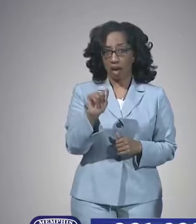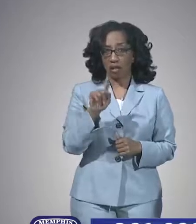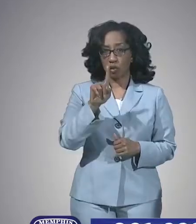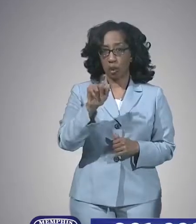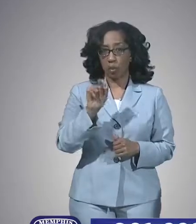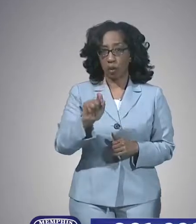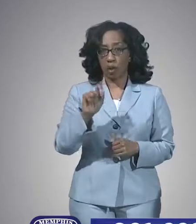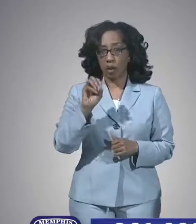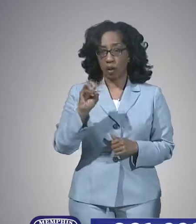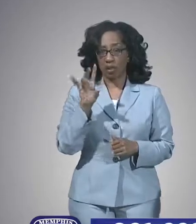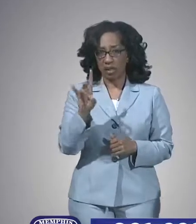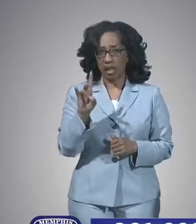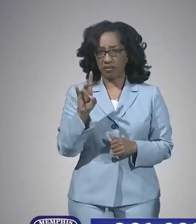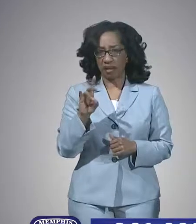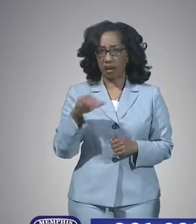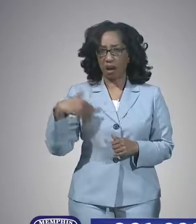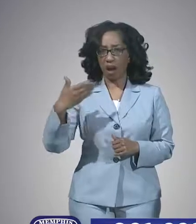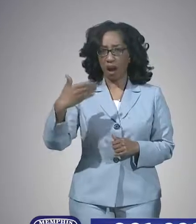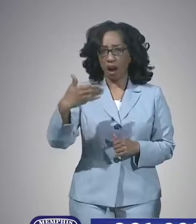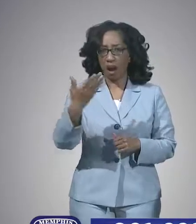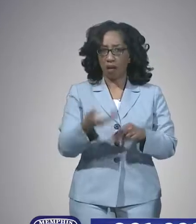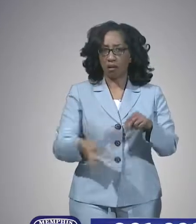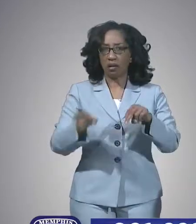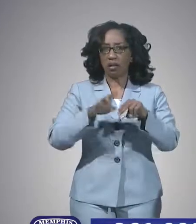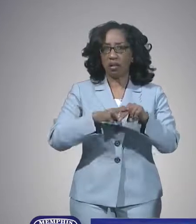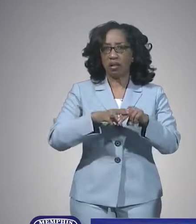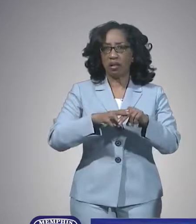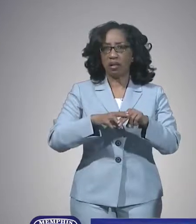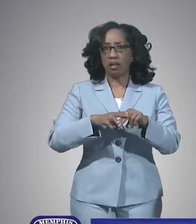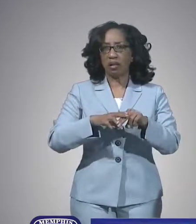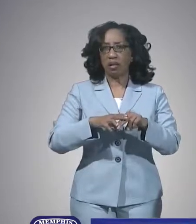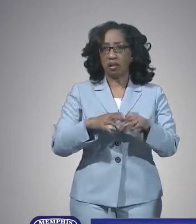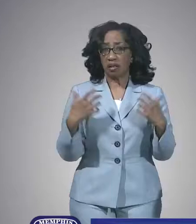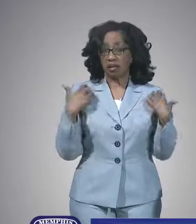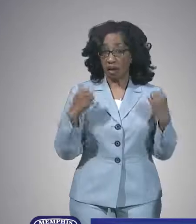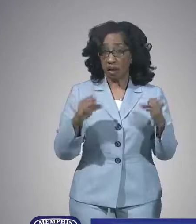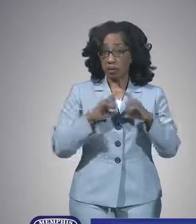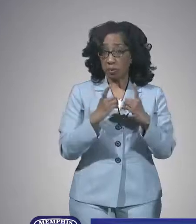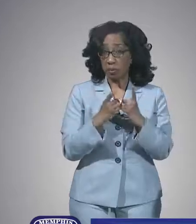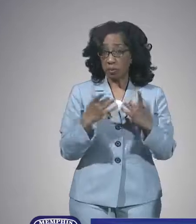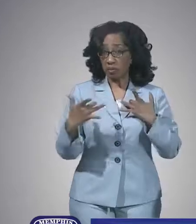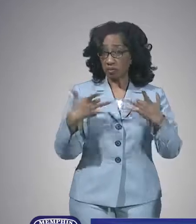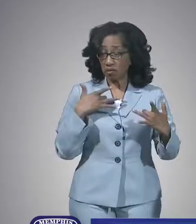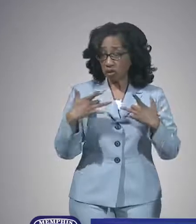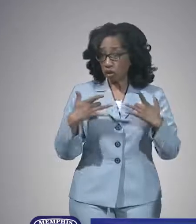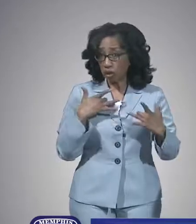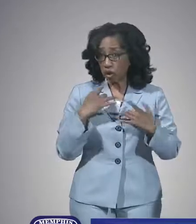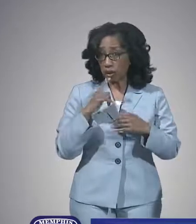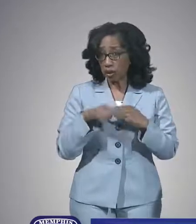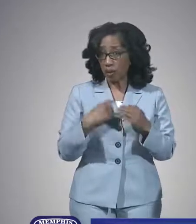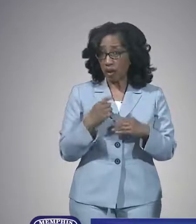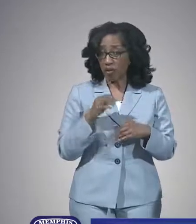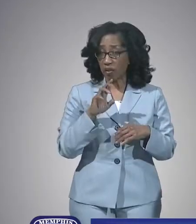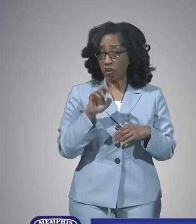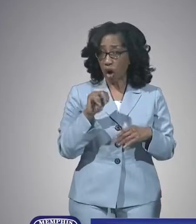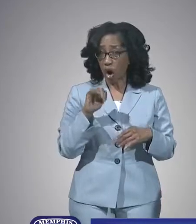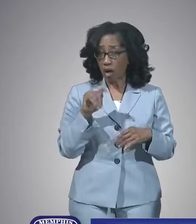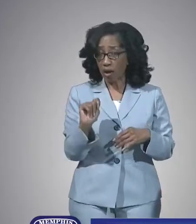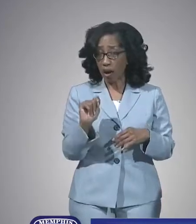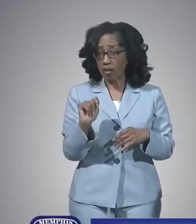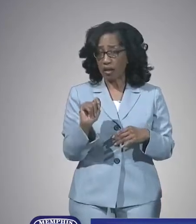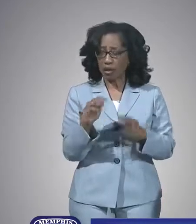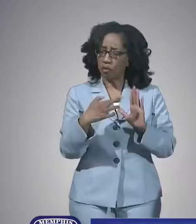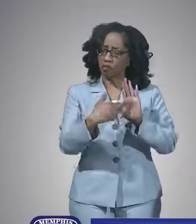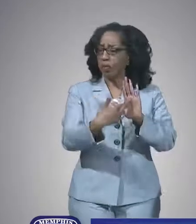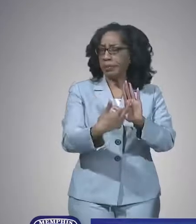over time compound and lead to exponential growth. Is the health department concerned with that R0, and what does it